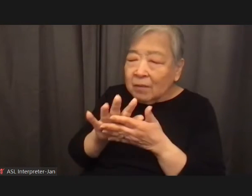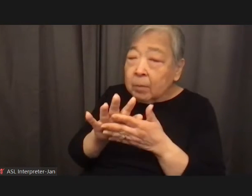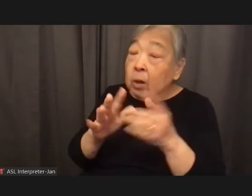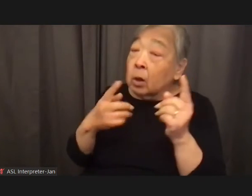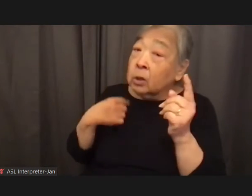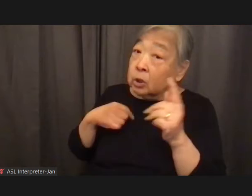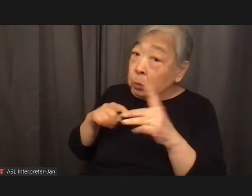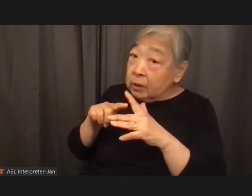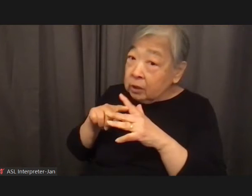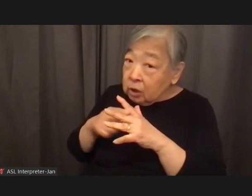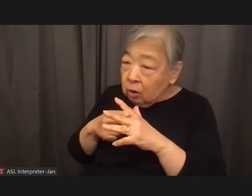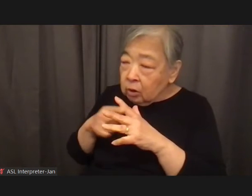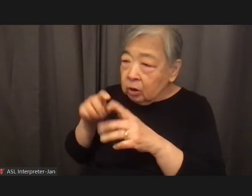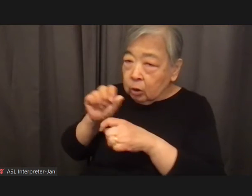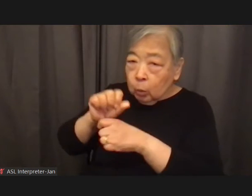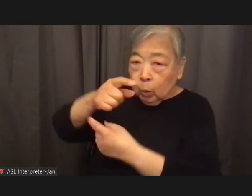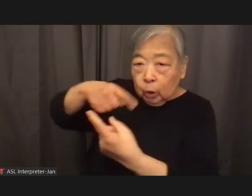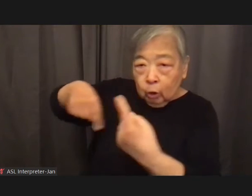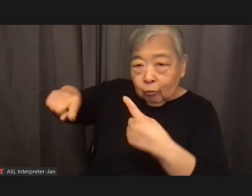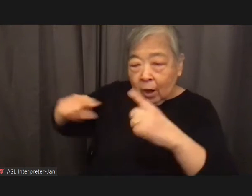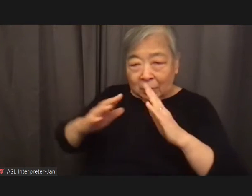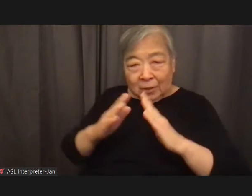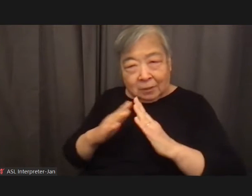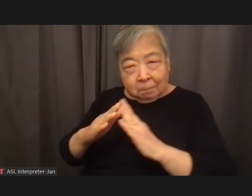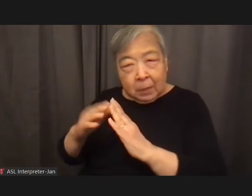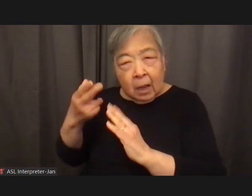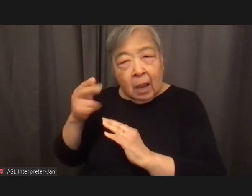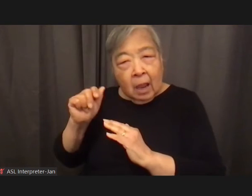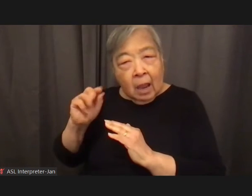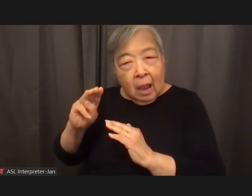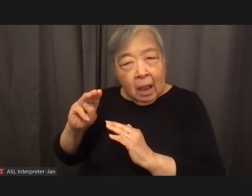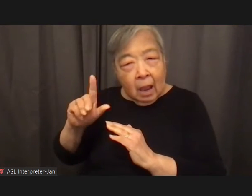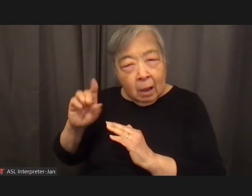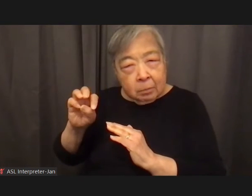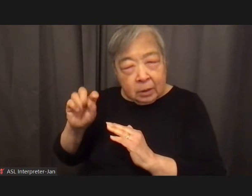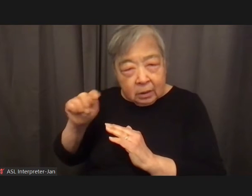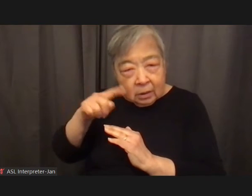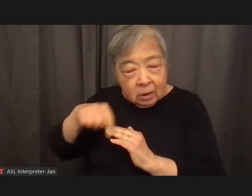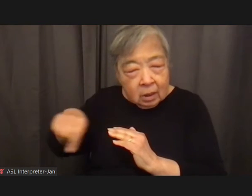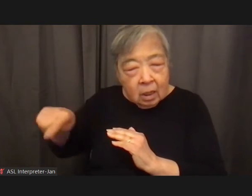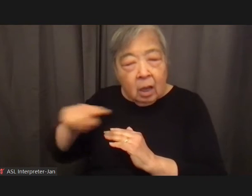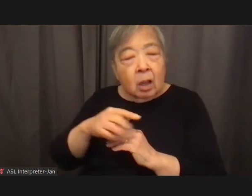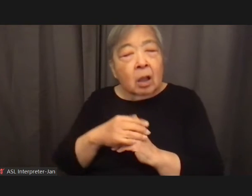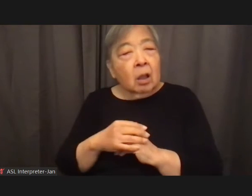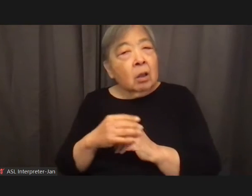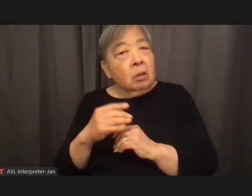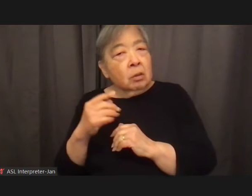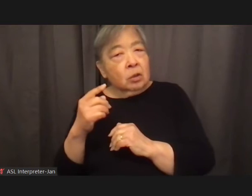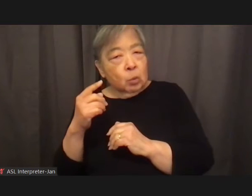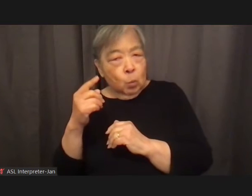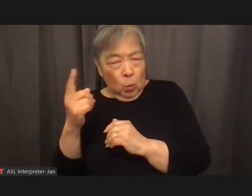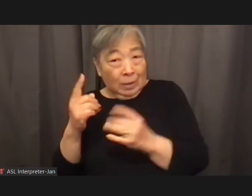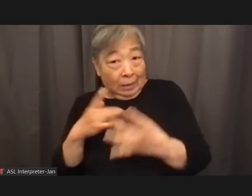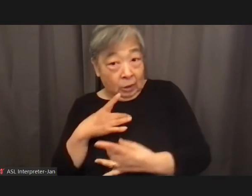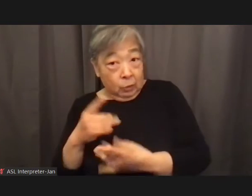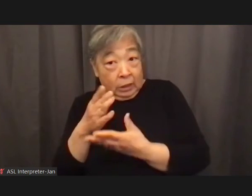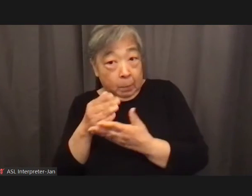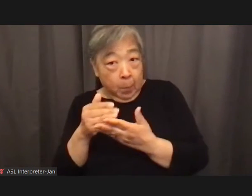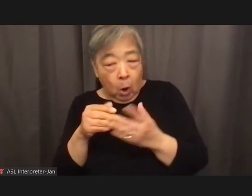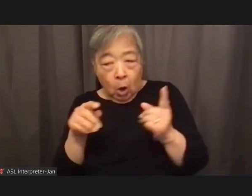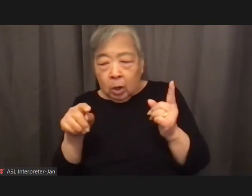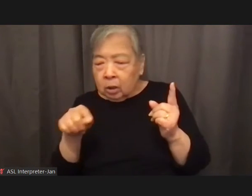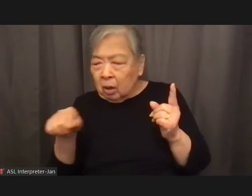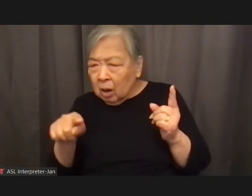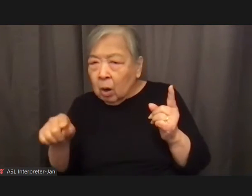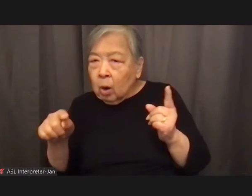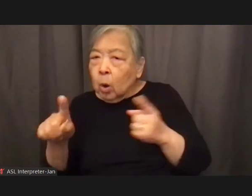to walk around this hamlet. And the more interesting section of the hamlet were the women when they were